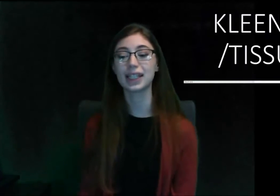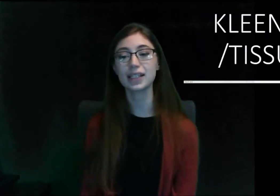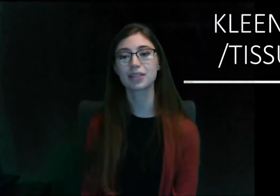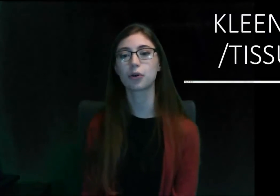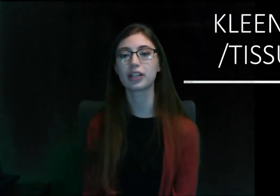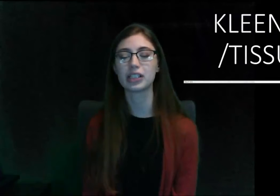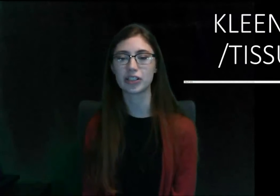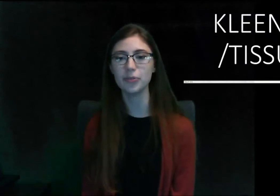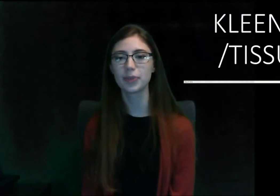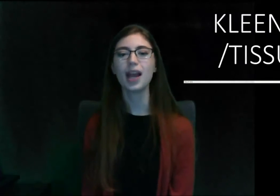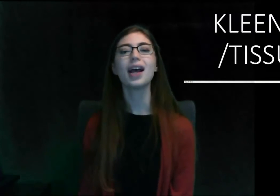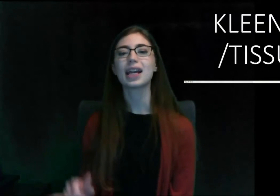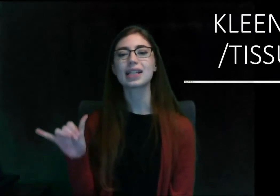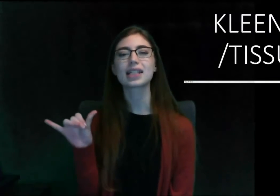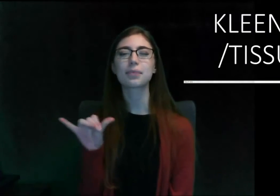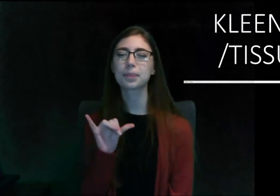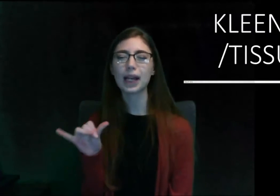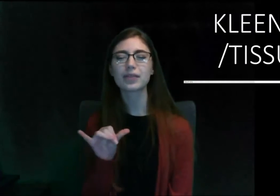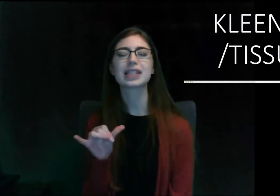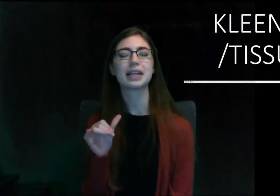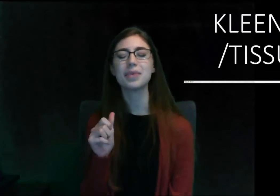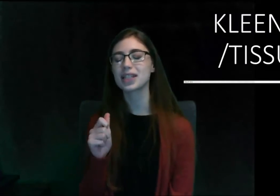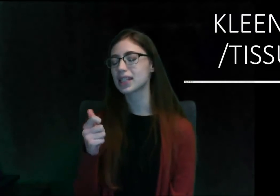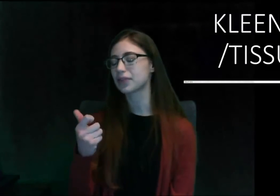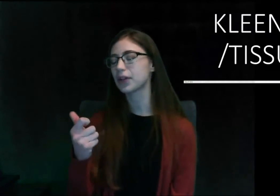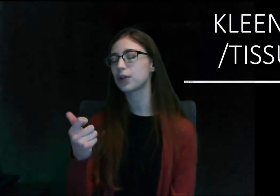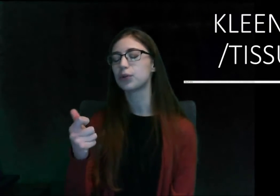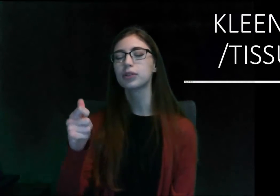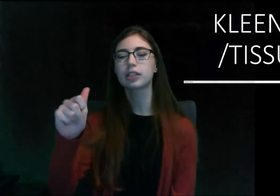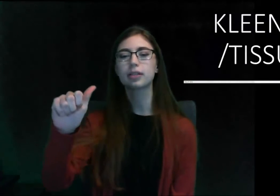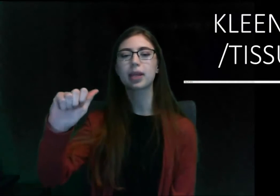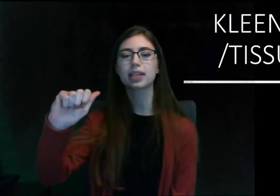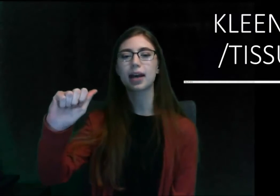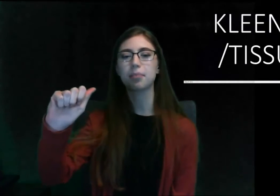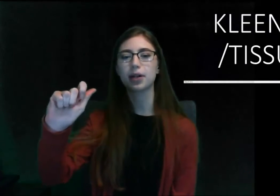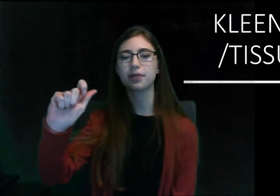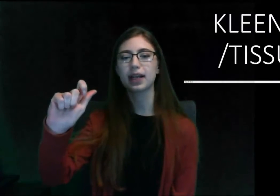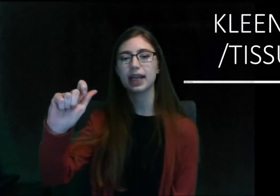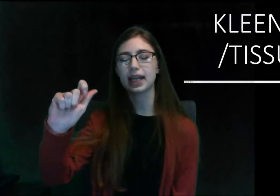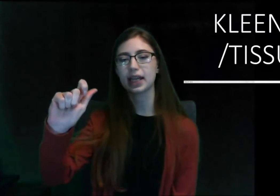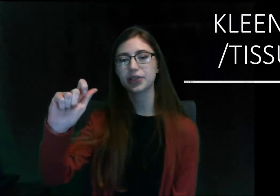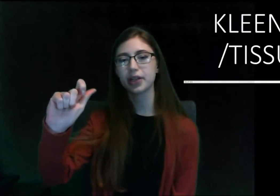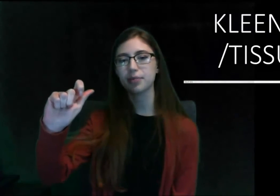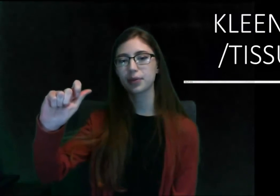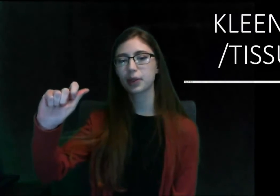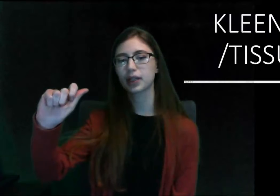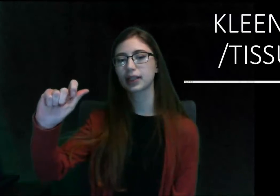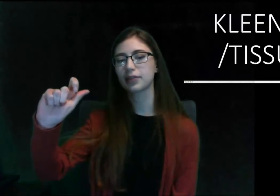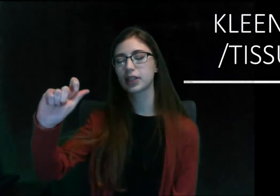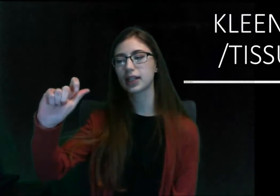Kleenex or tissue. It's kind of the same as the sign for cold. You're going to make that modified A hand shape. You're going to lift your index